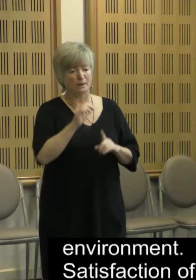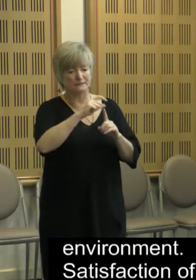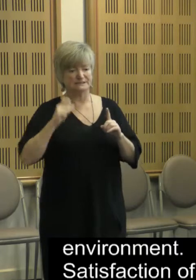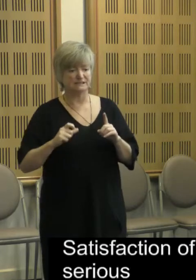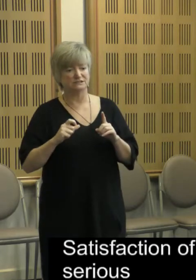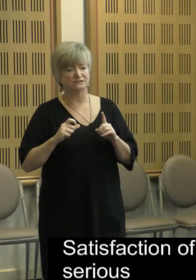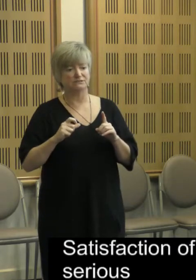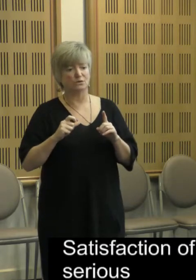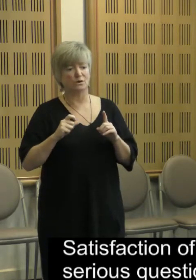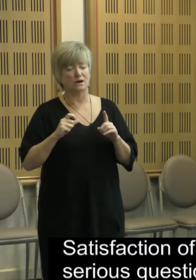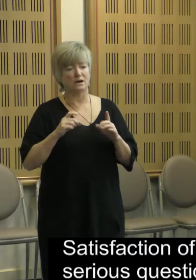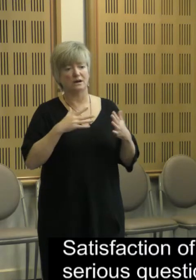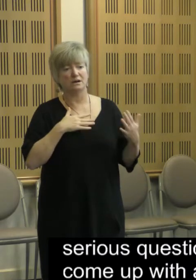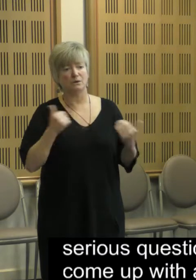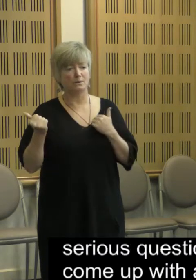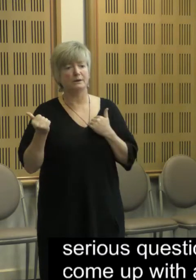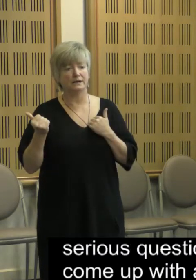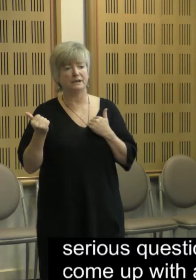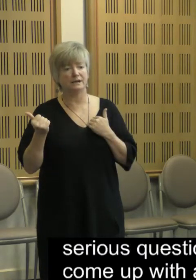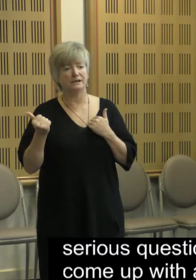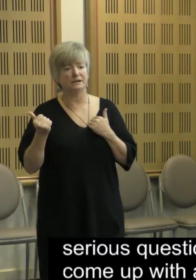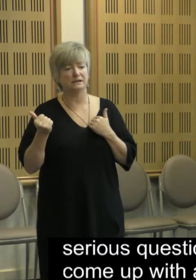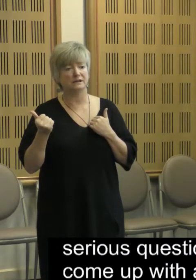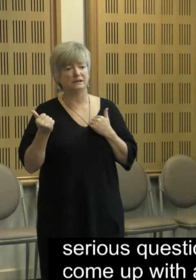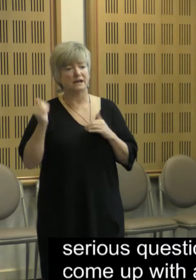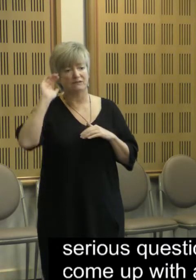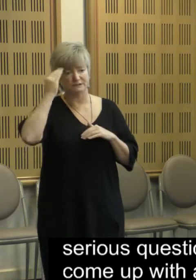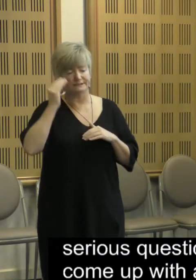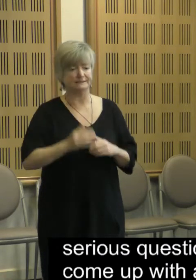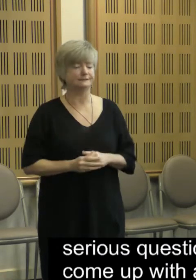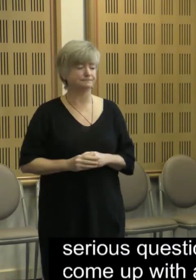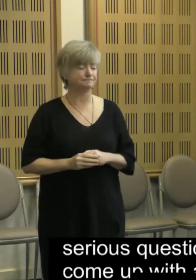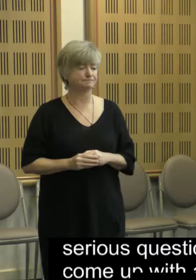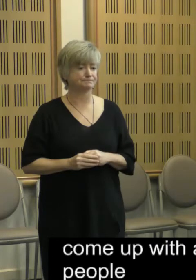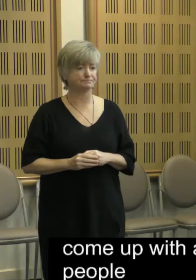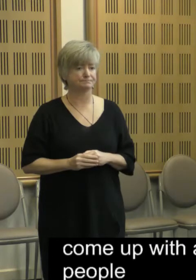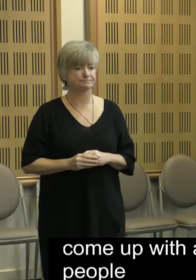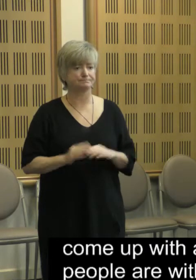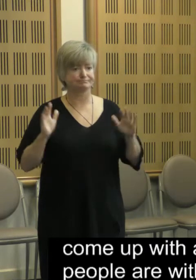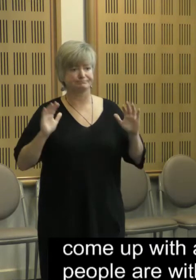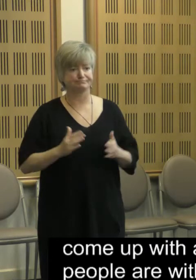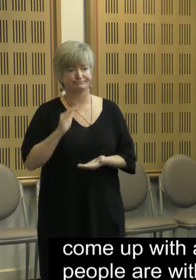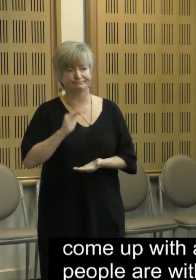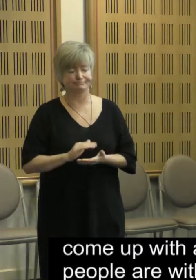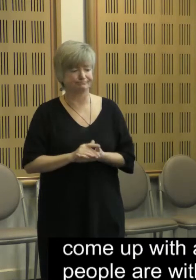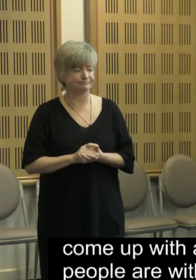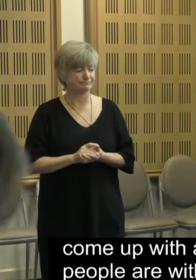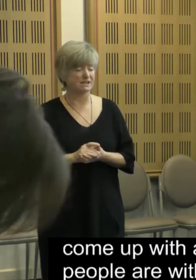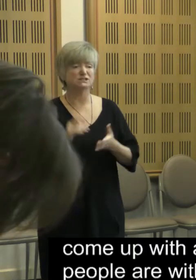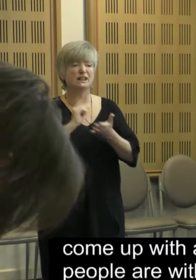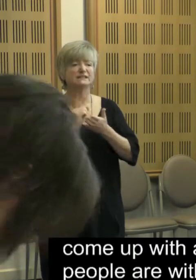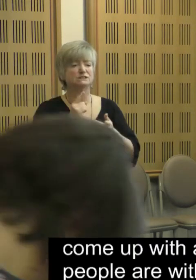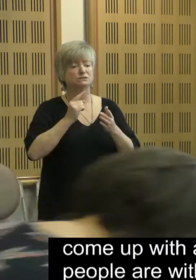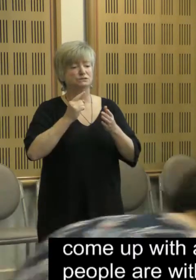lower levels of resilience. So just keep in mind, I'm going to talk a little bit later about what we did in response to these findings, but